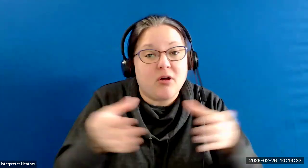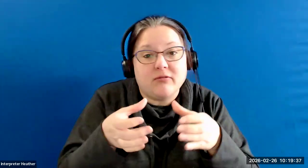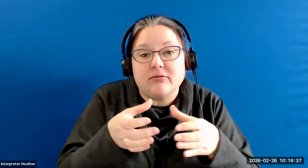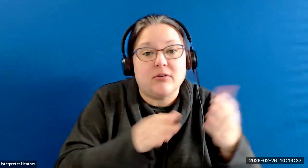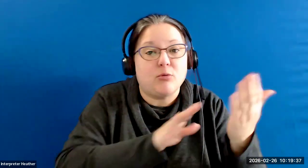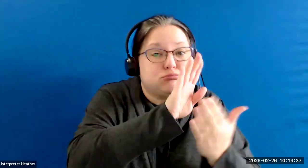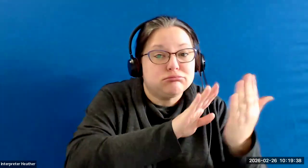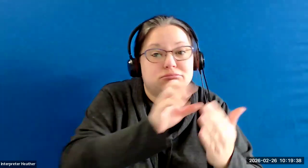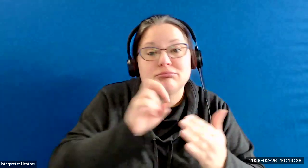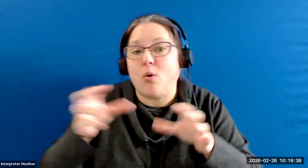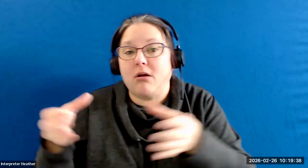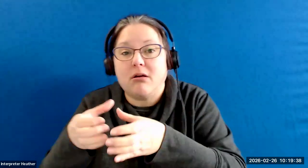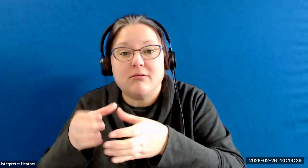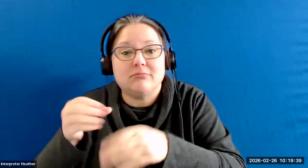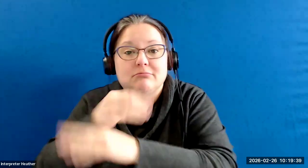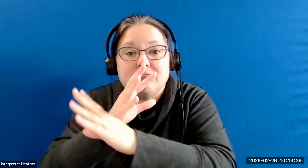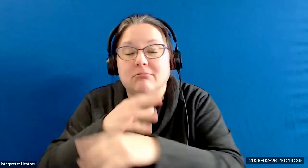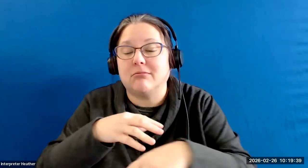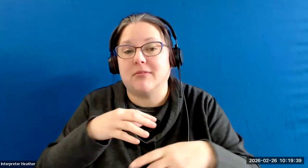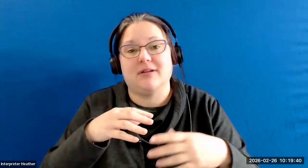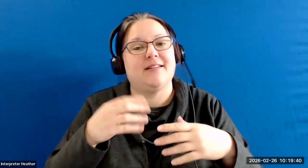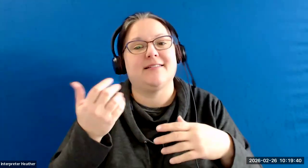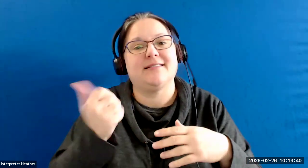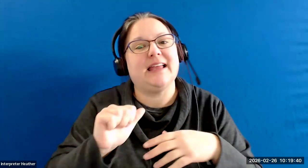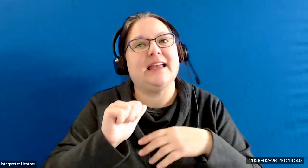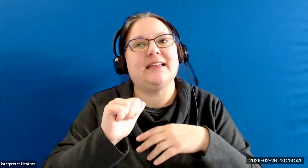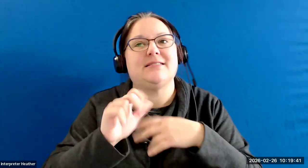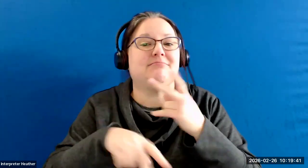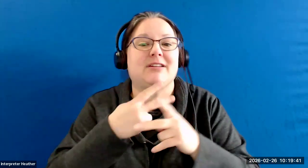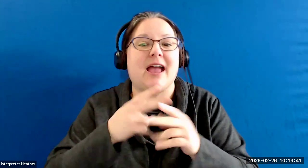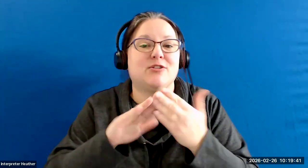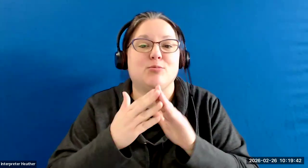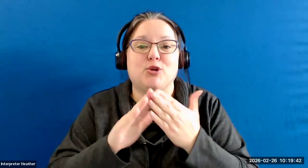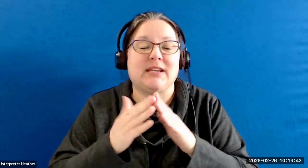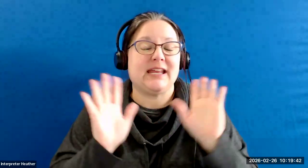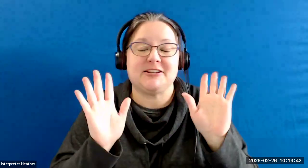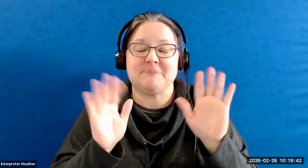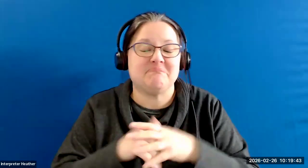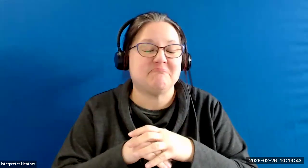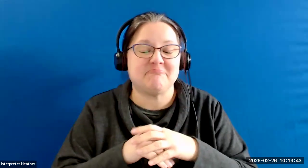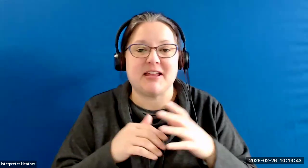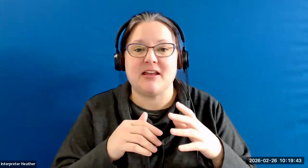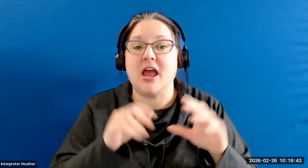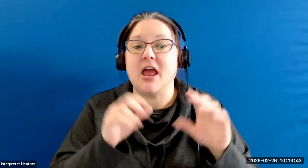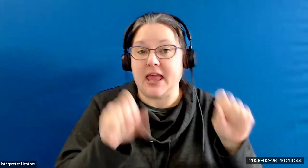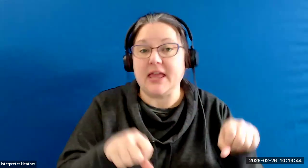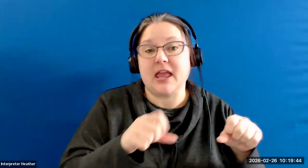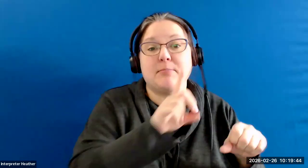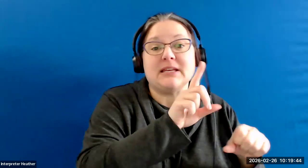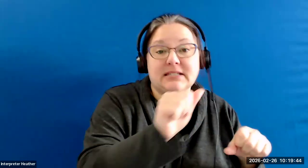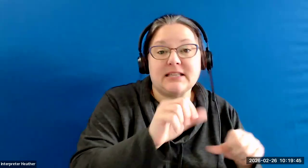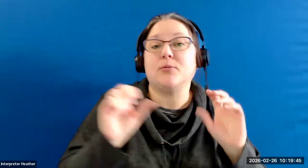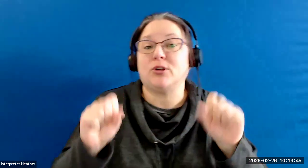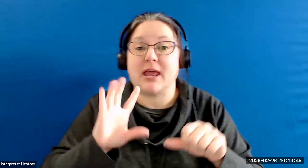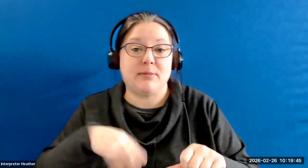close friends who are also part of the communities, for me, intersecting trans and disabled